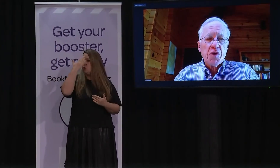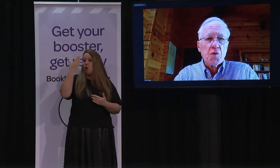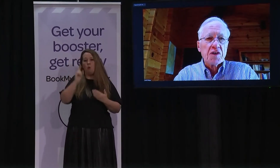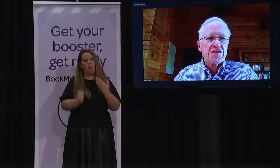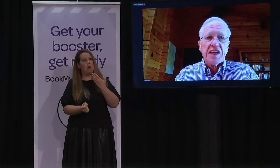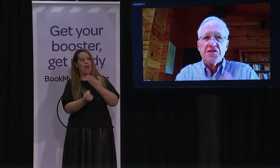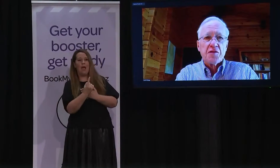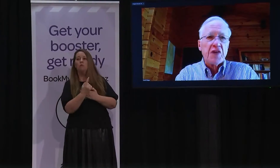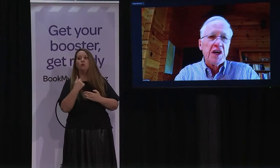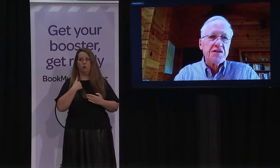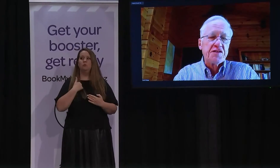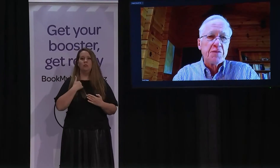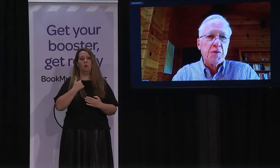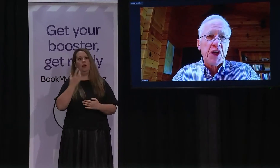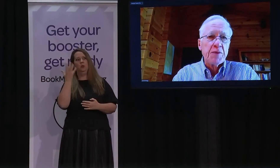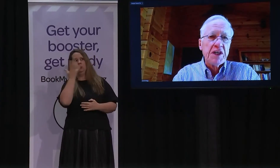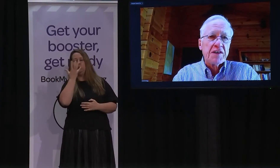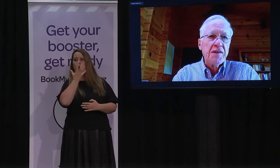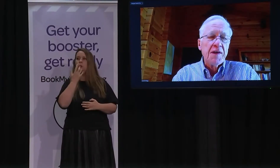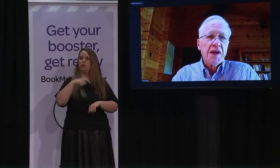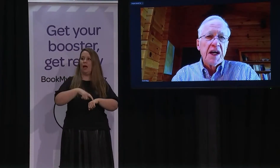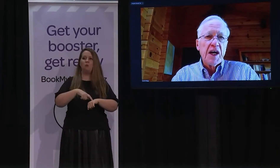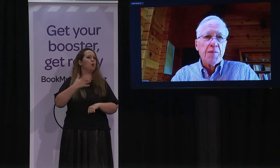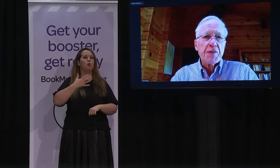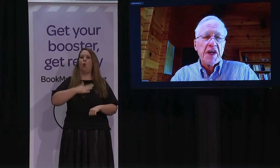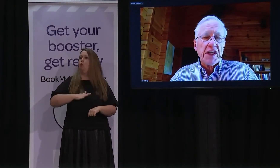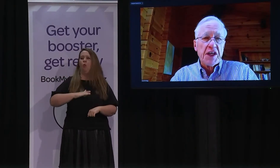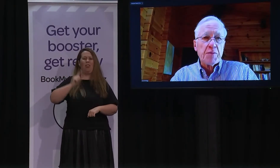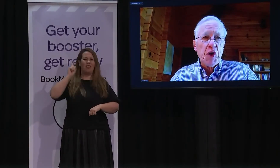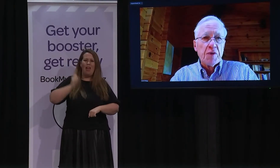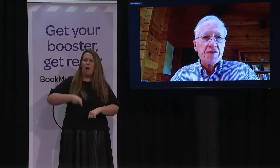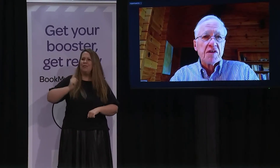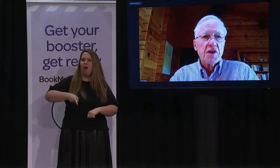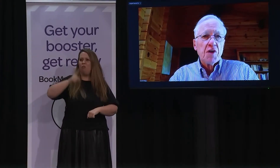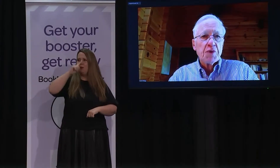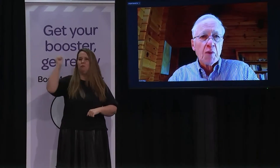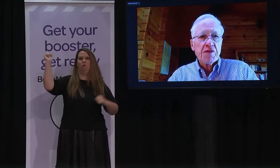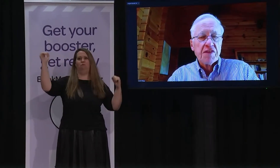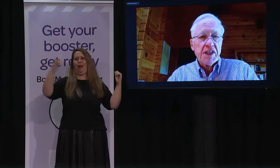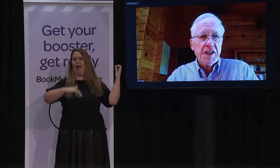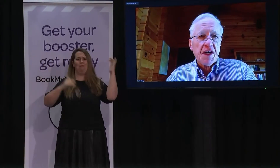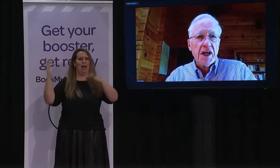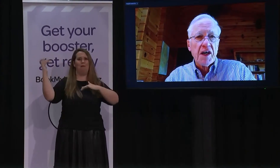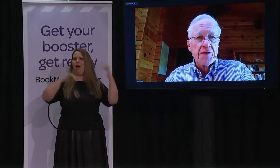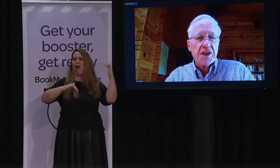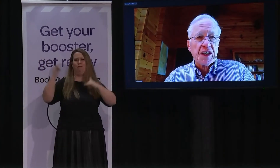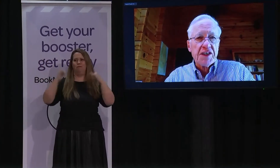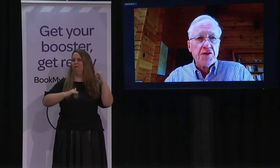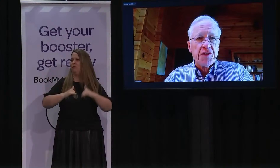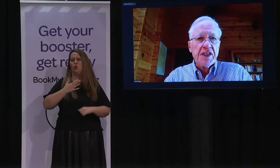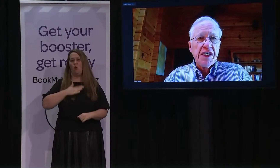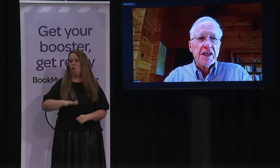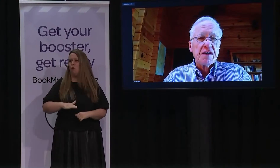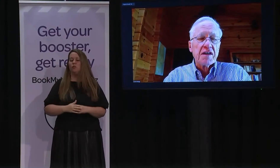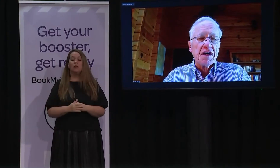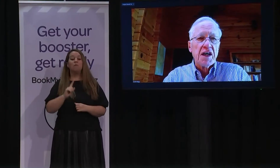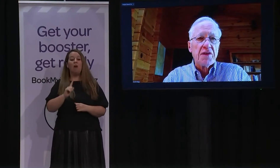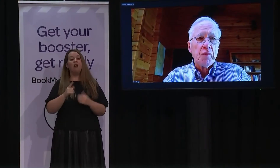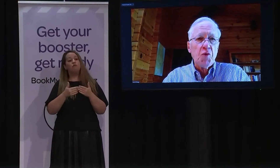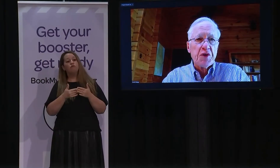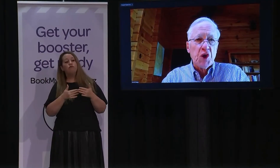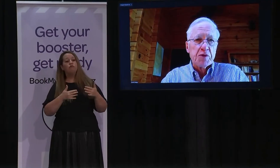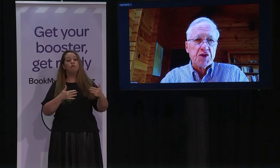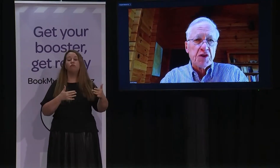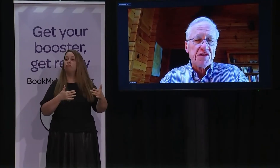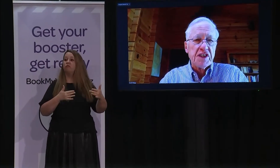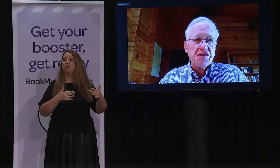certainly wouldn't want tens of thousands of people coming in at the moment. But obviously, I think later in the year, there